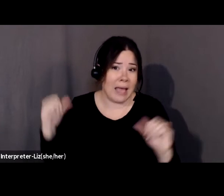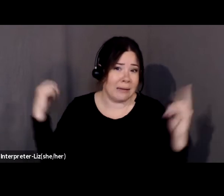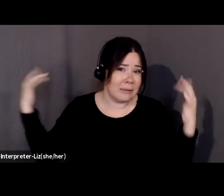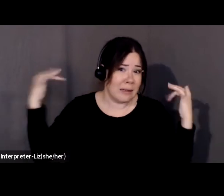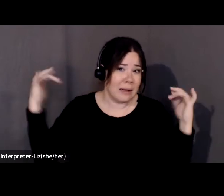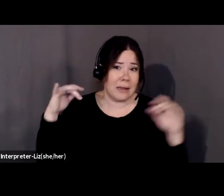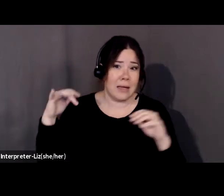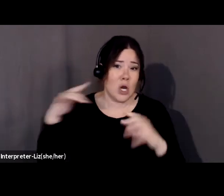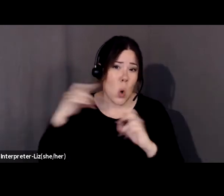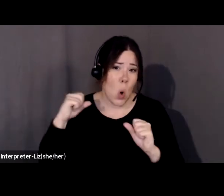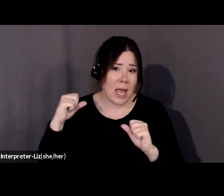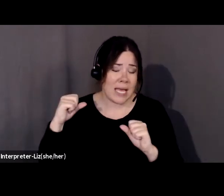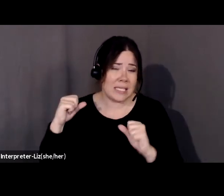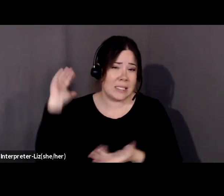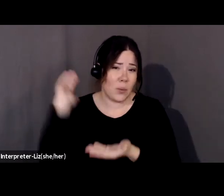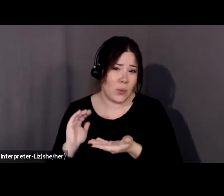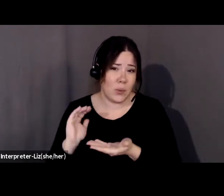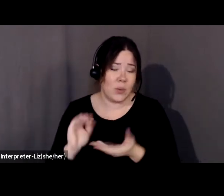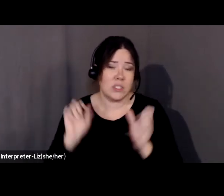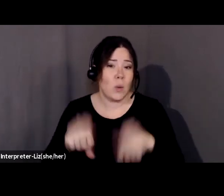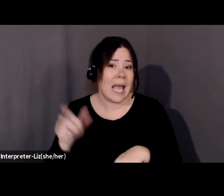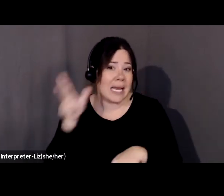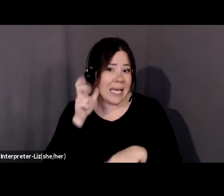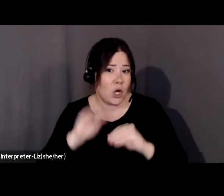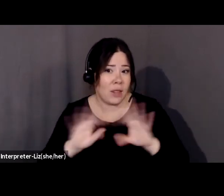as much as possible so that we can hear you clearly.